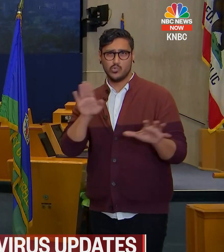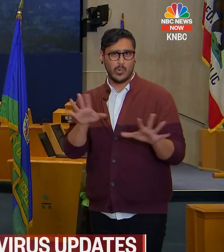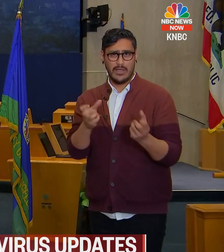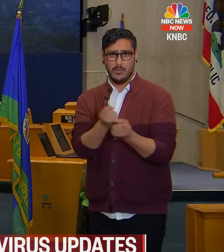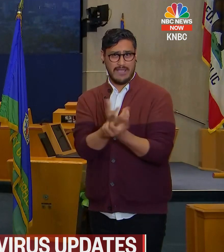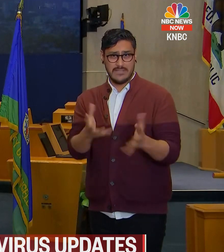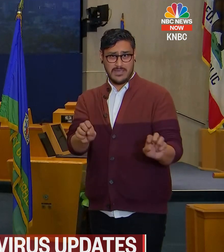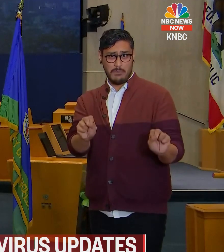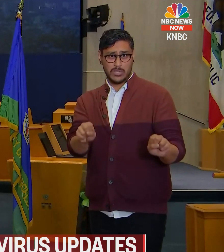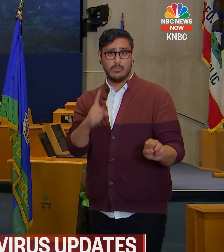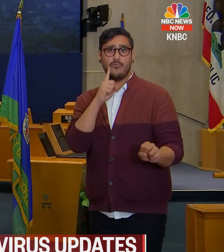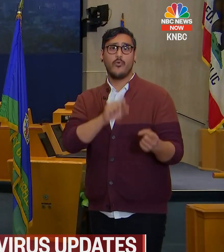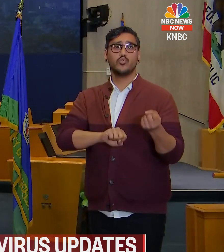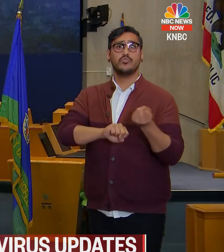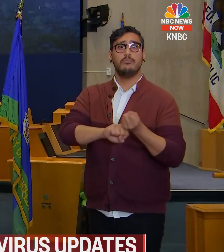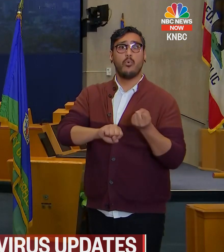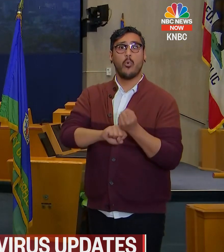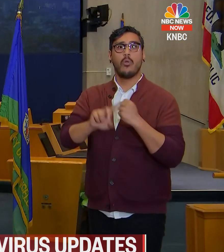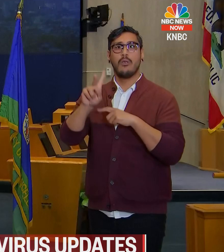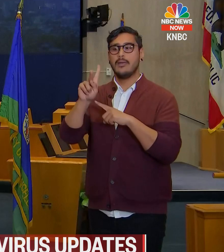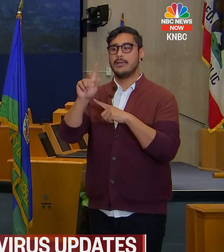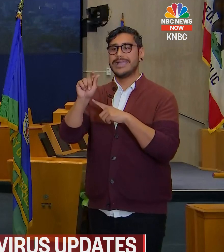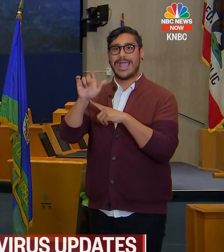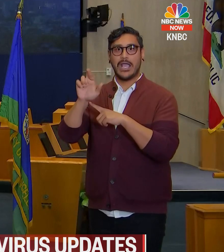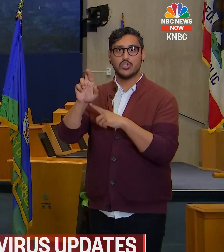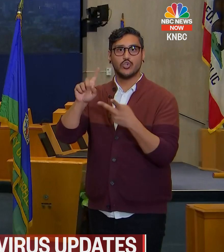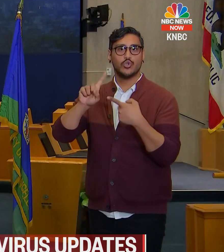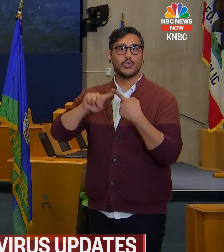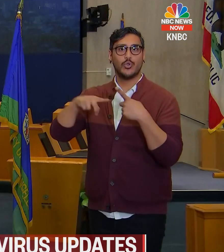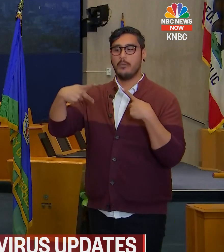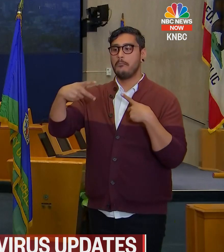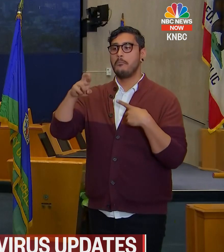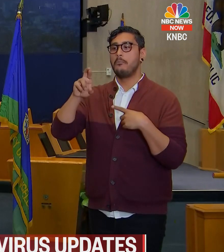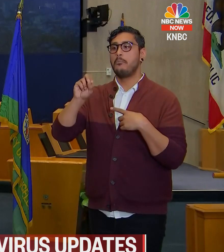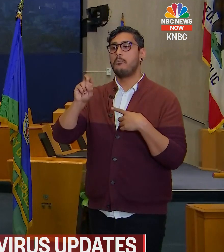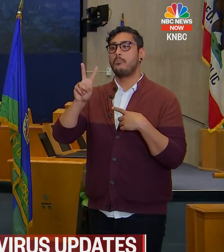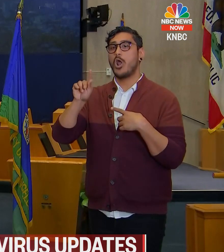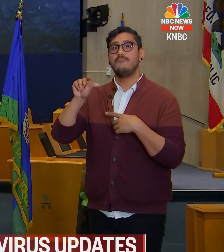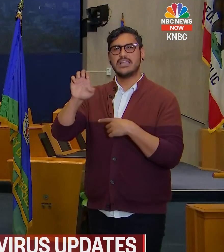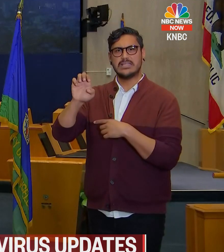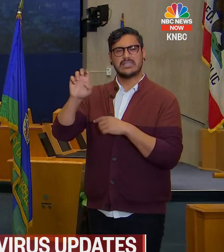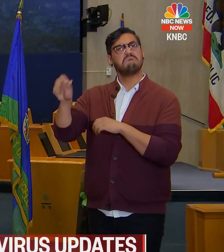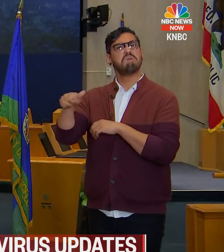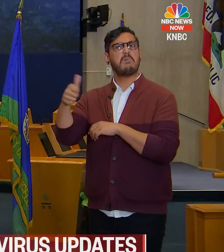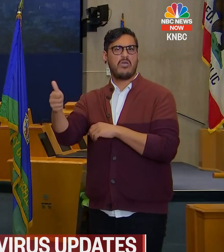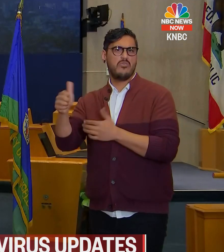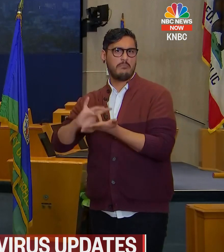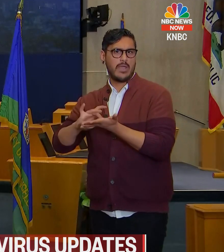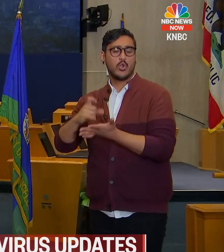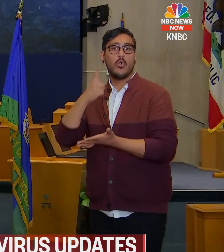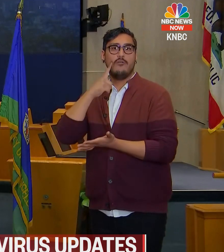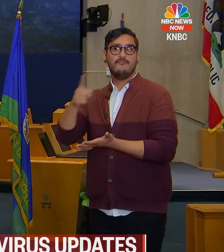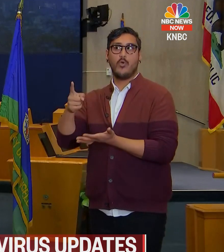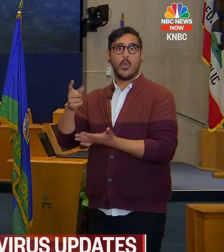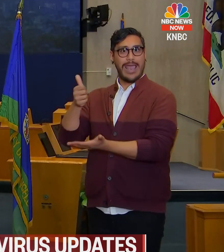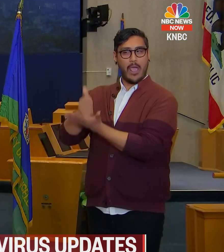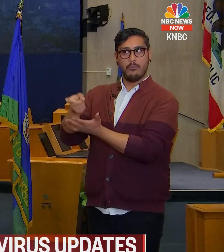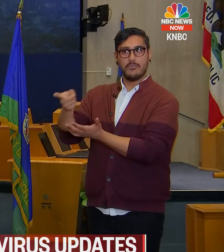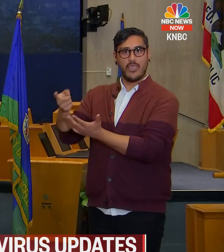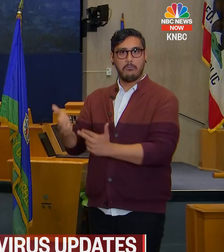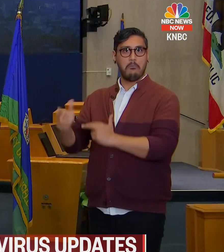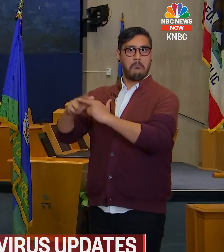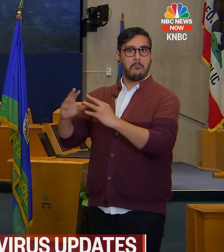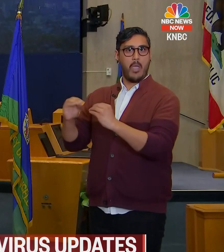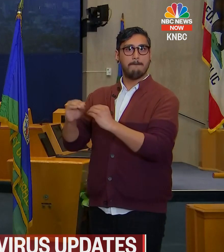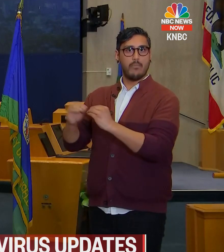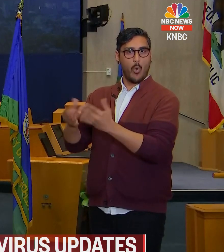can to support the efforts of partners like Kaiser, Providence, and others to scale their operations. As stated earlier, we need